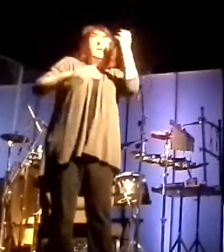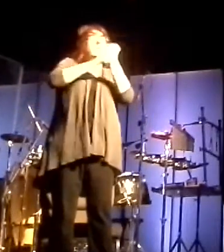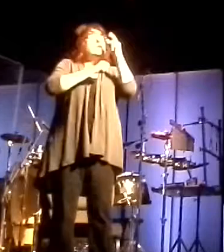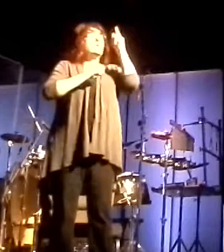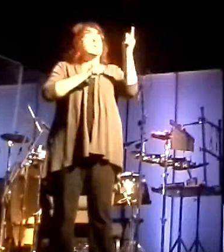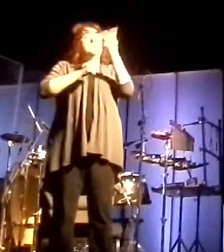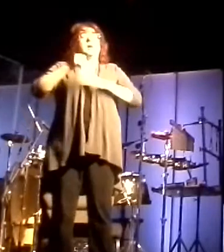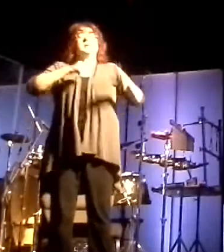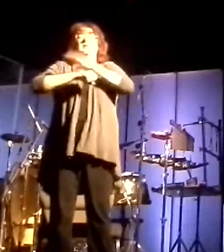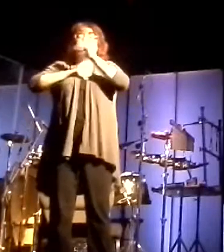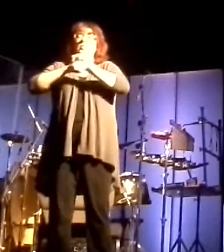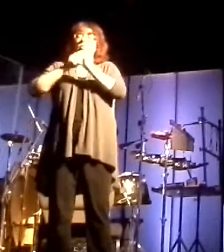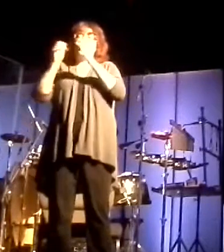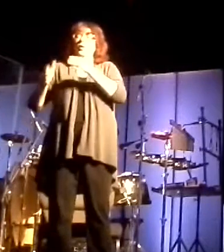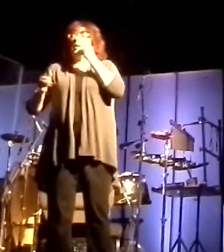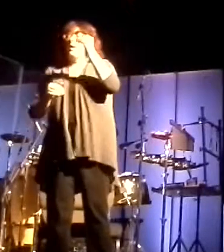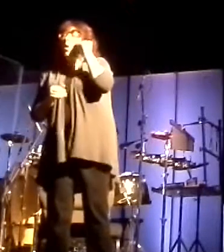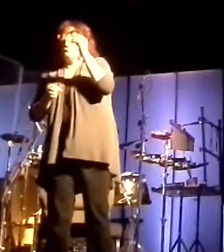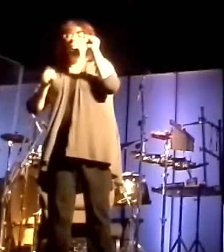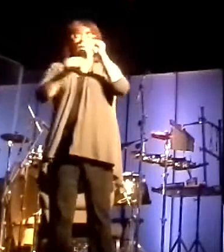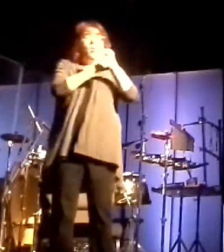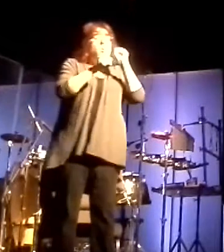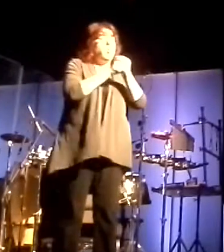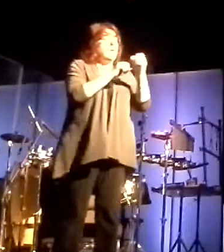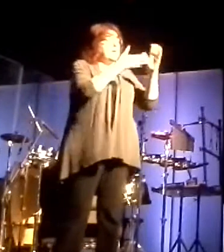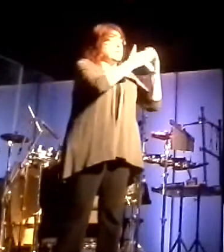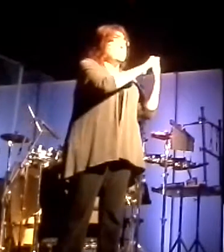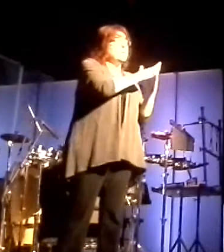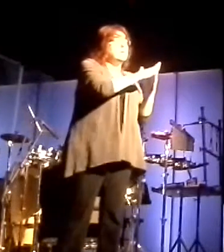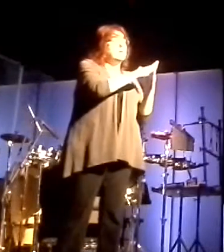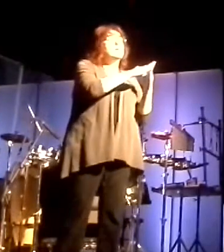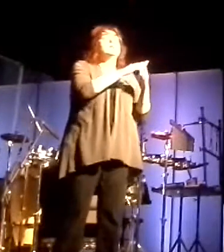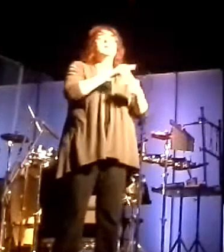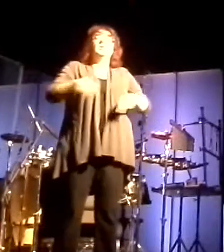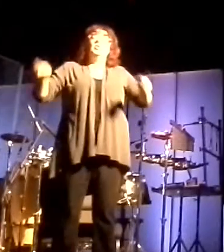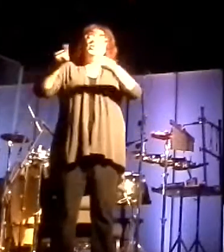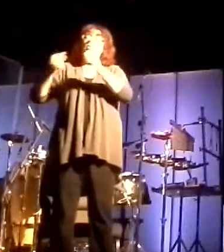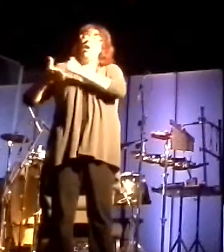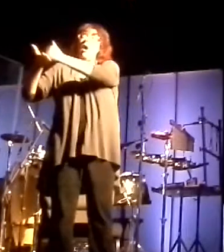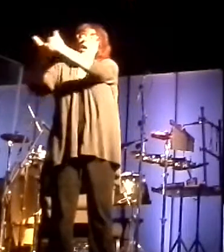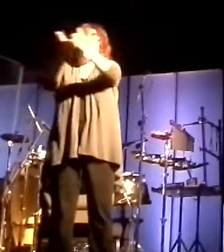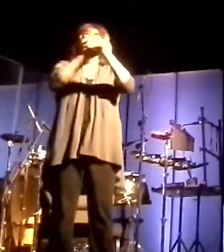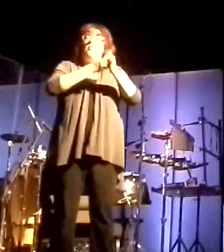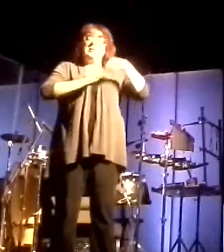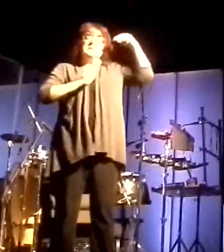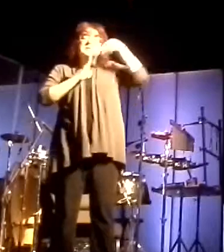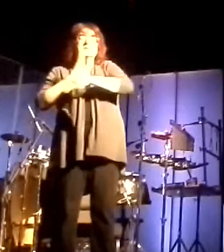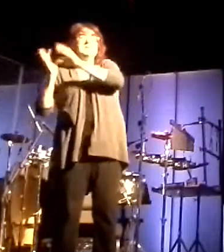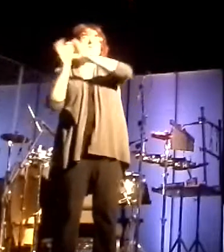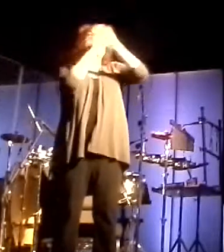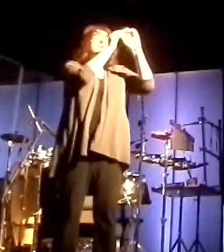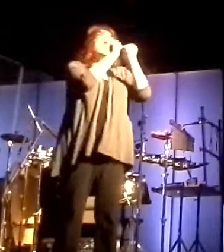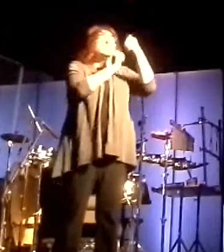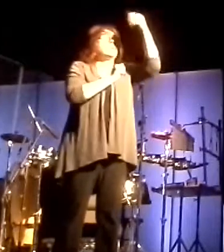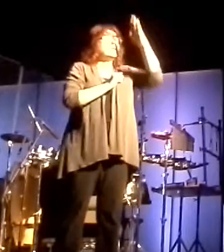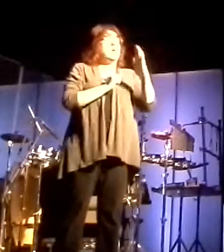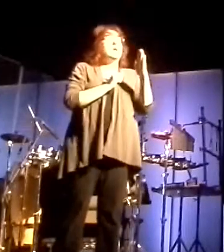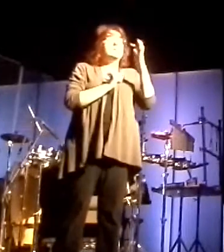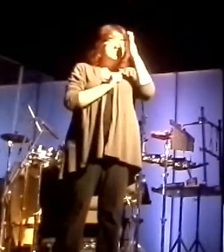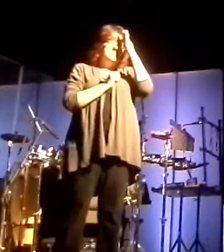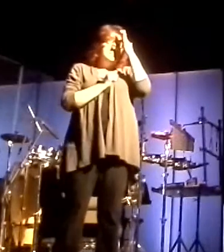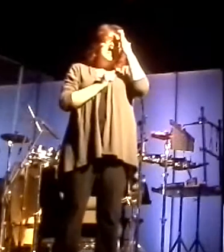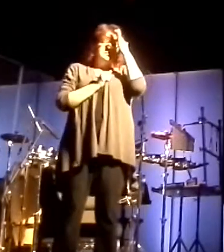kingdom worker in your home, workplace, and community as you help others move deeper into a relationship with